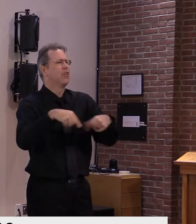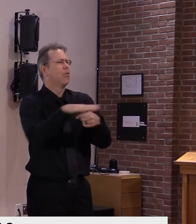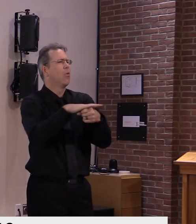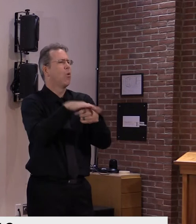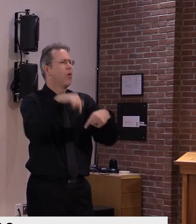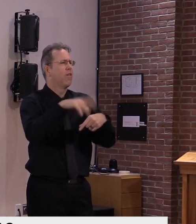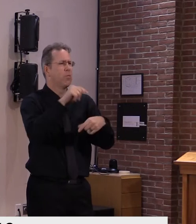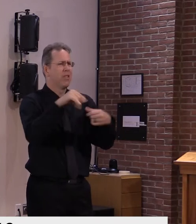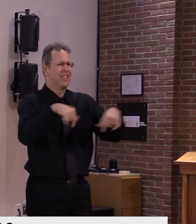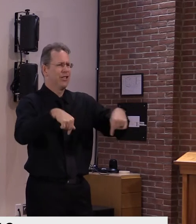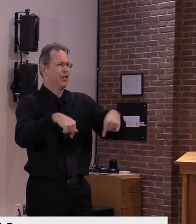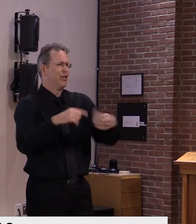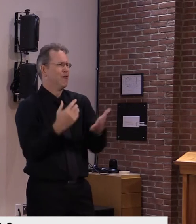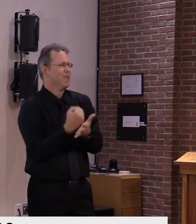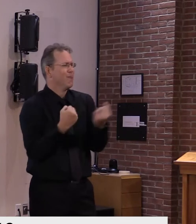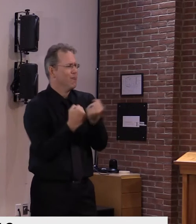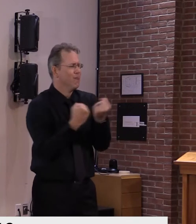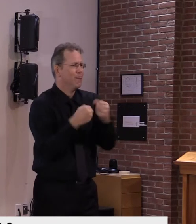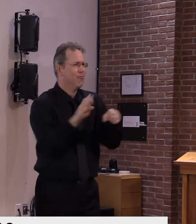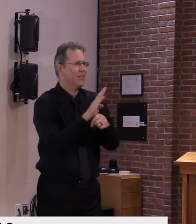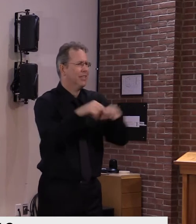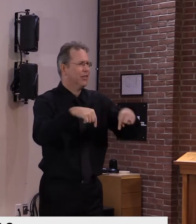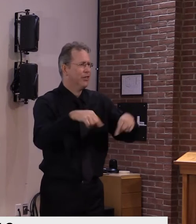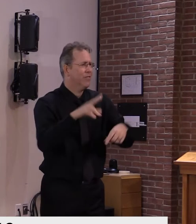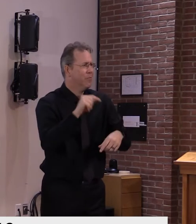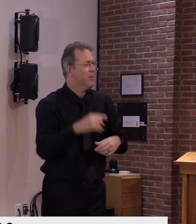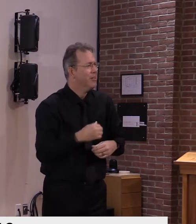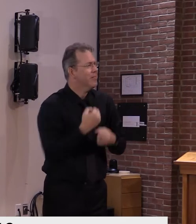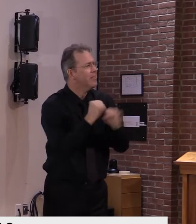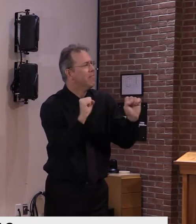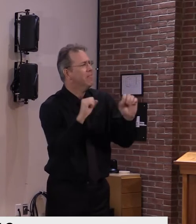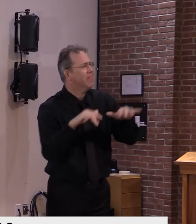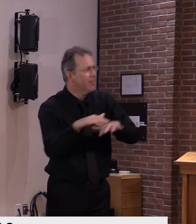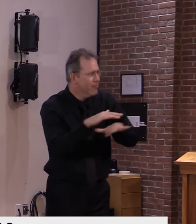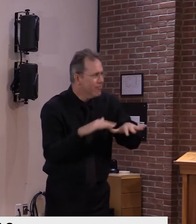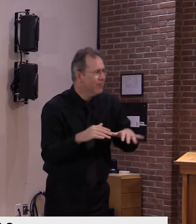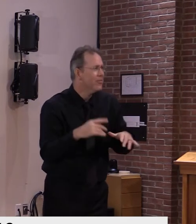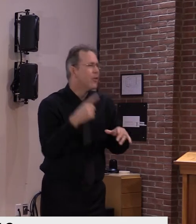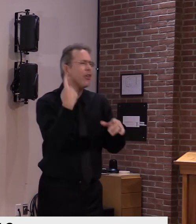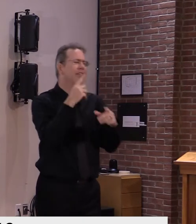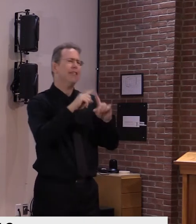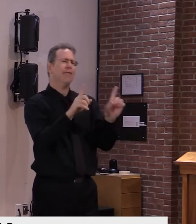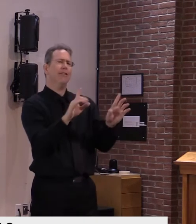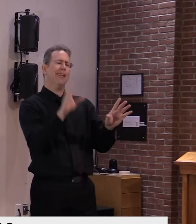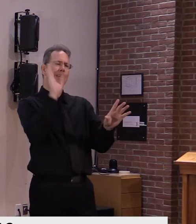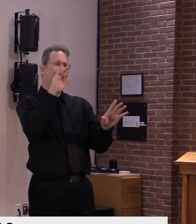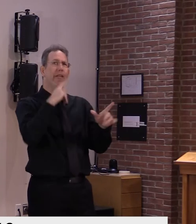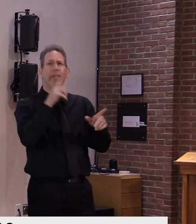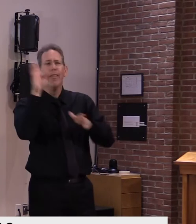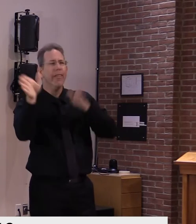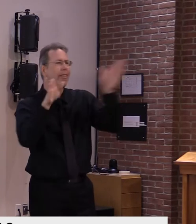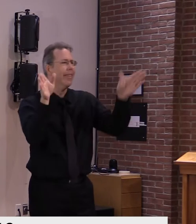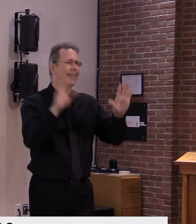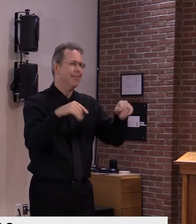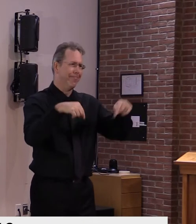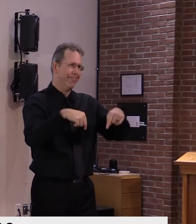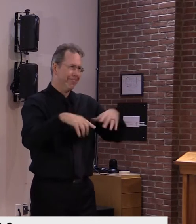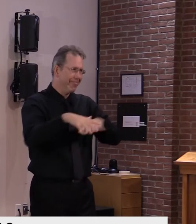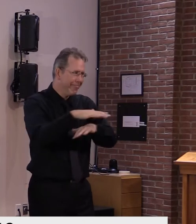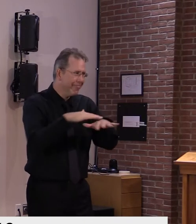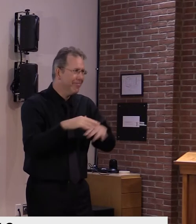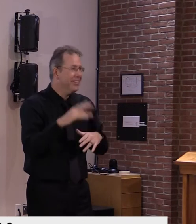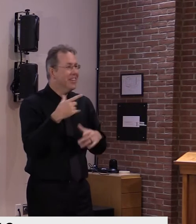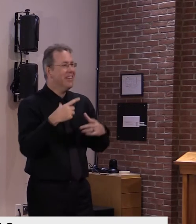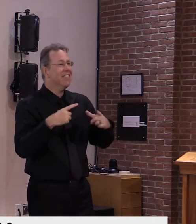but it's not going to be the same way you've done it in the past. But just follow the guidelines, a simple procedure, and not crowd into it.